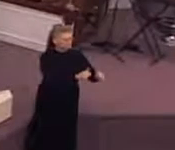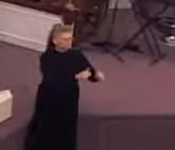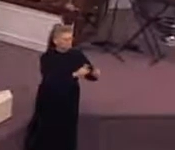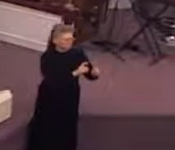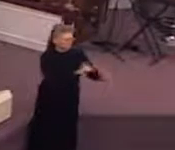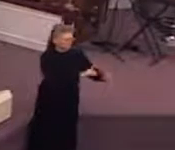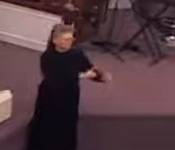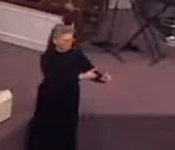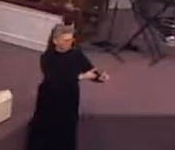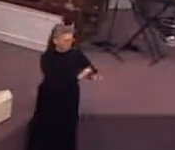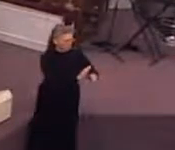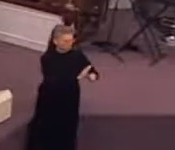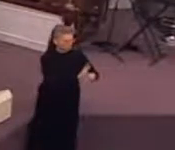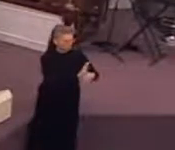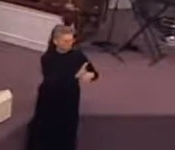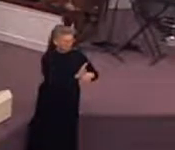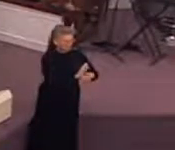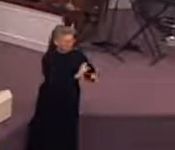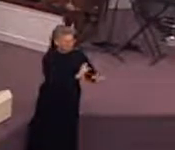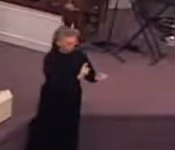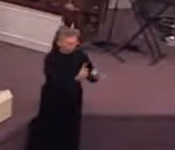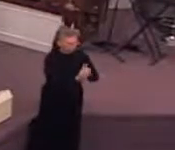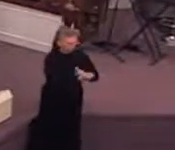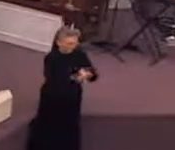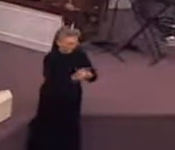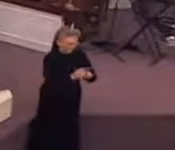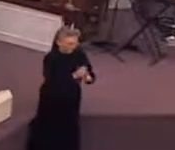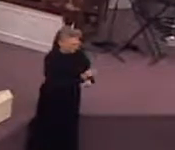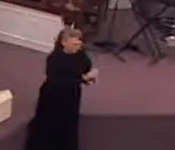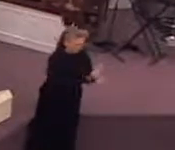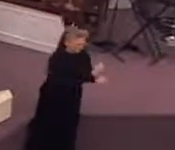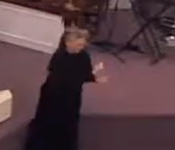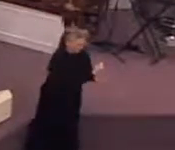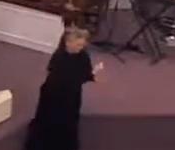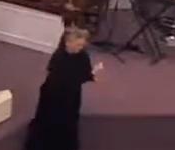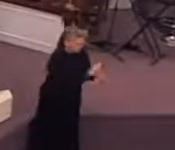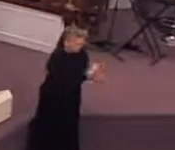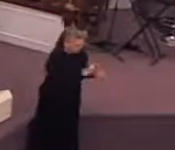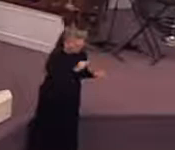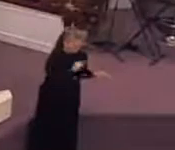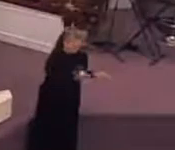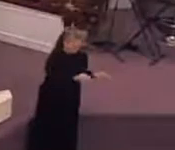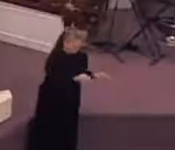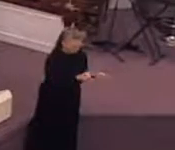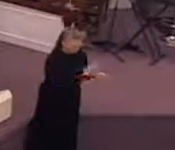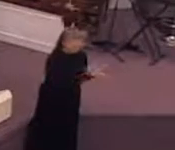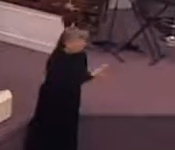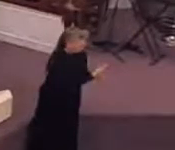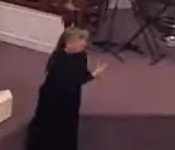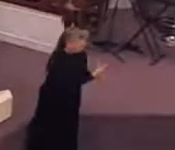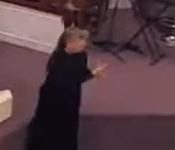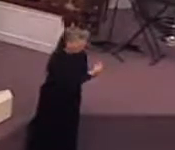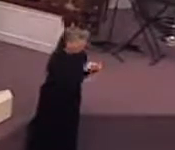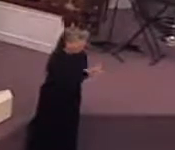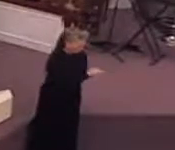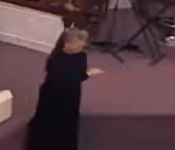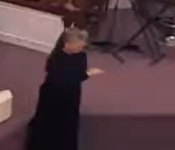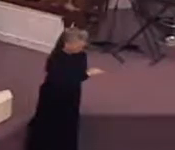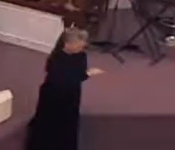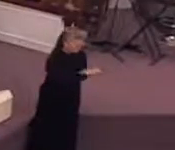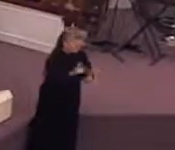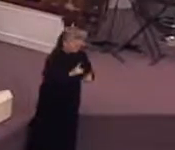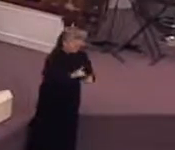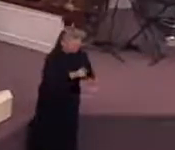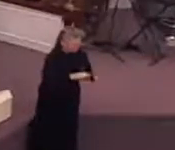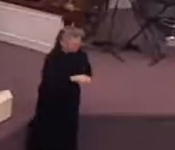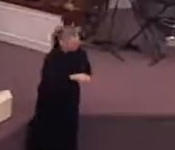changed from what it was from the Gospels. There's a stark contrast. We find in the four Gospels that the disciples,